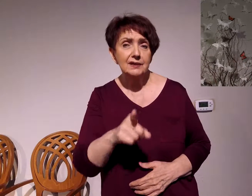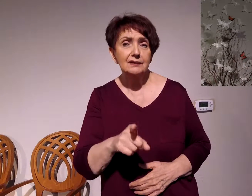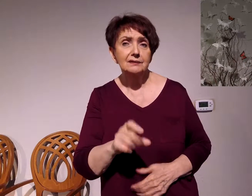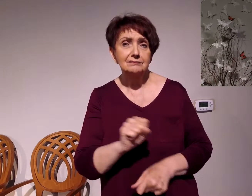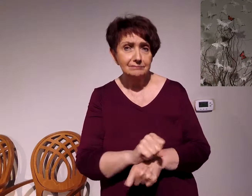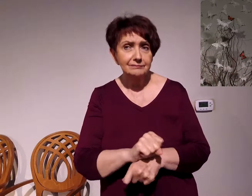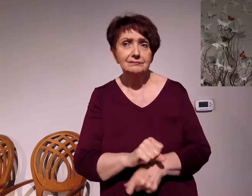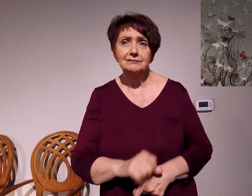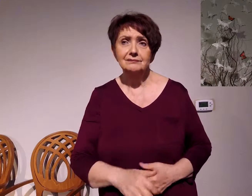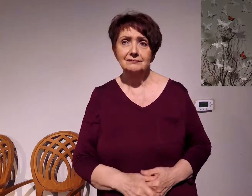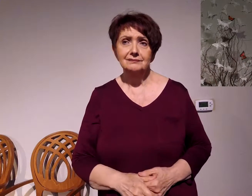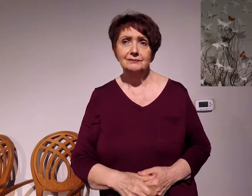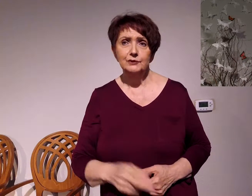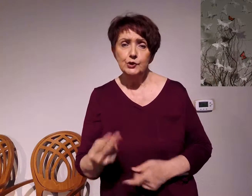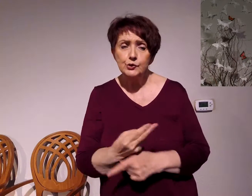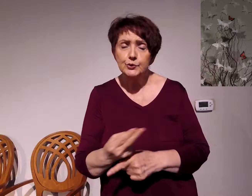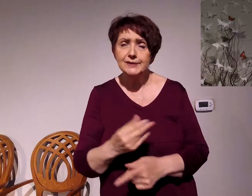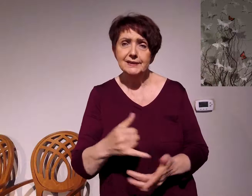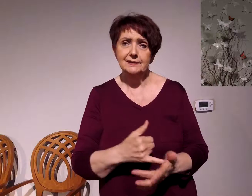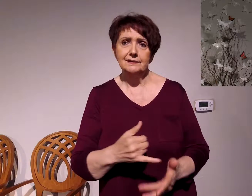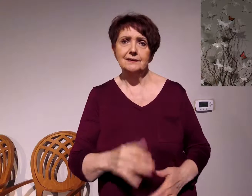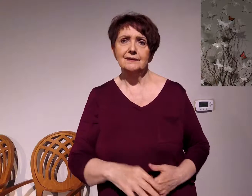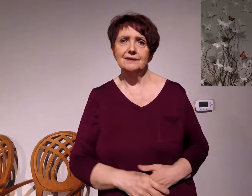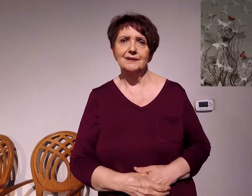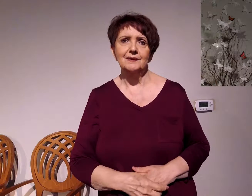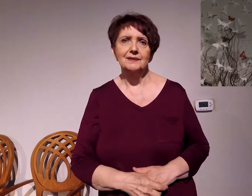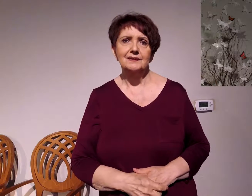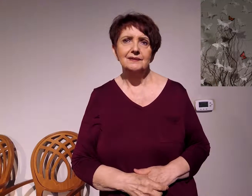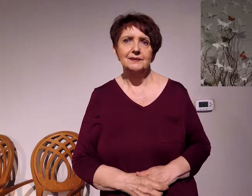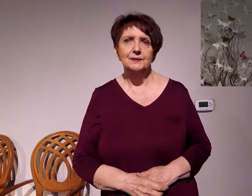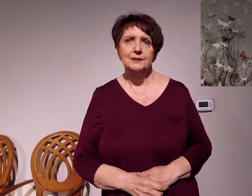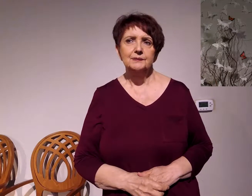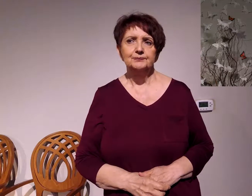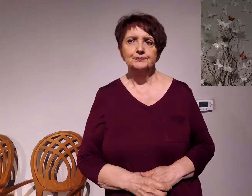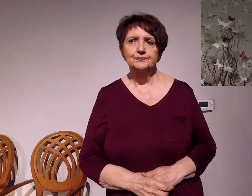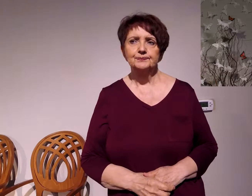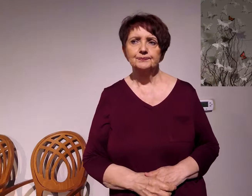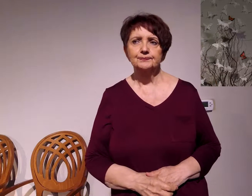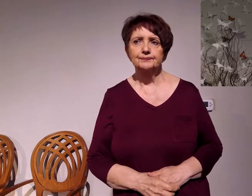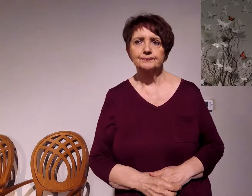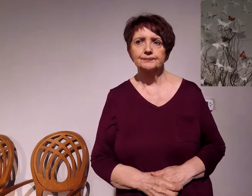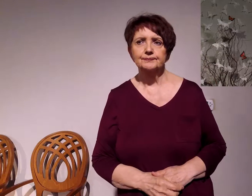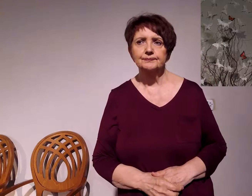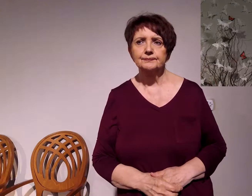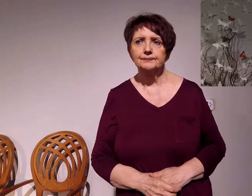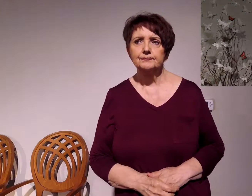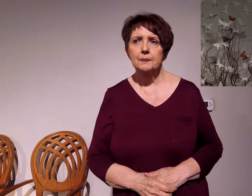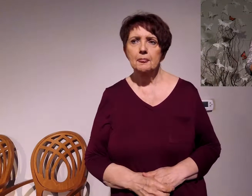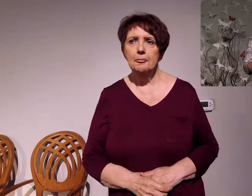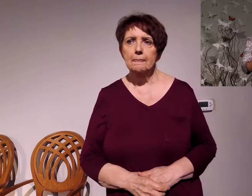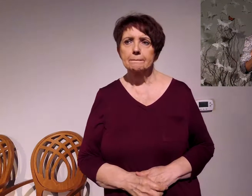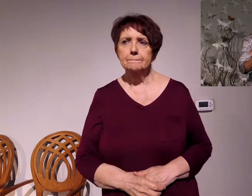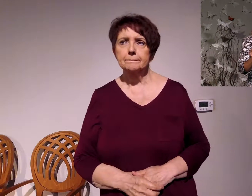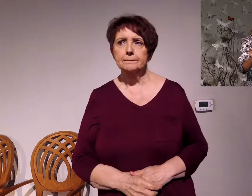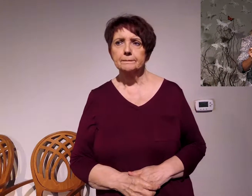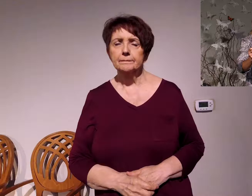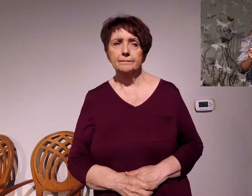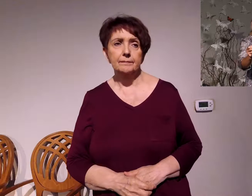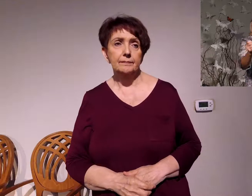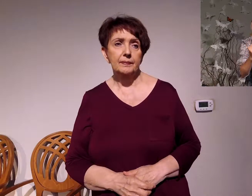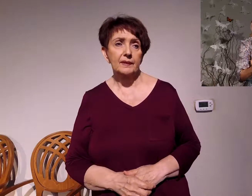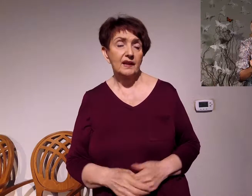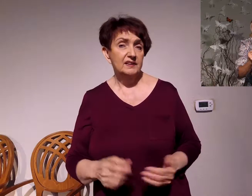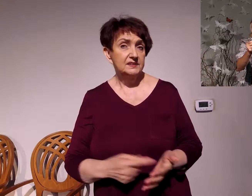is. Use it. I love that. I love that. And yet, And yet, aren't we at